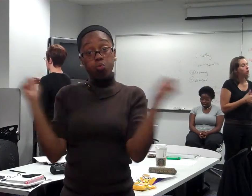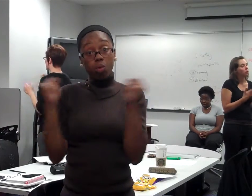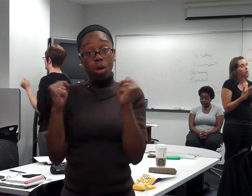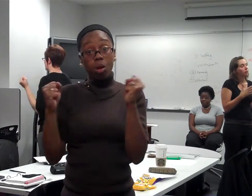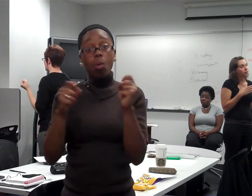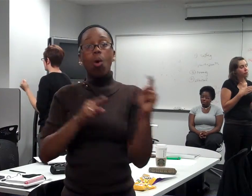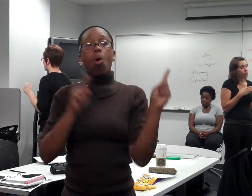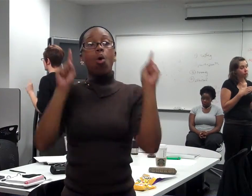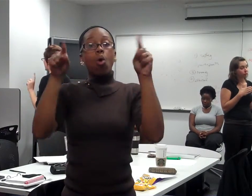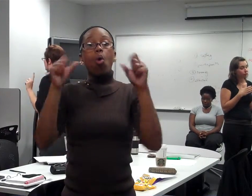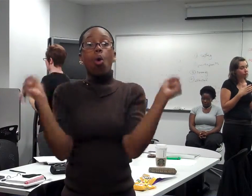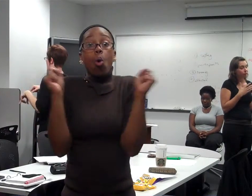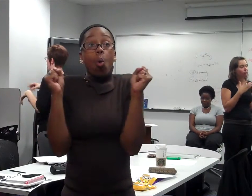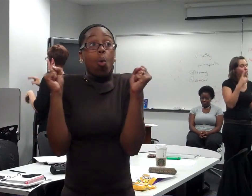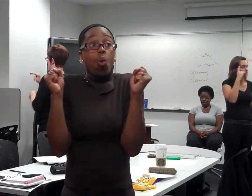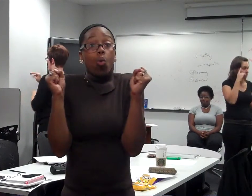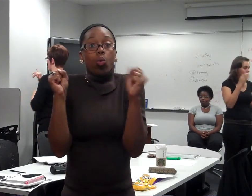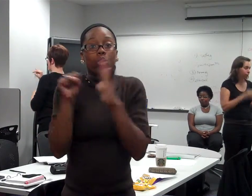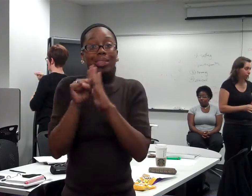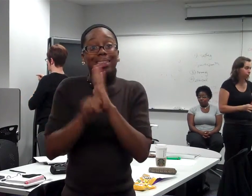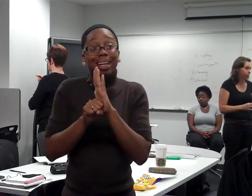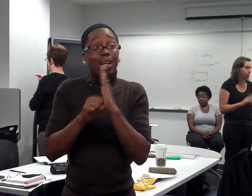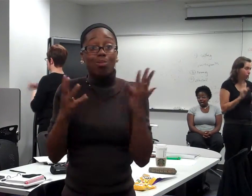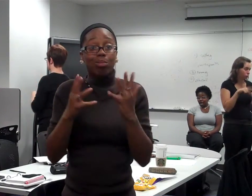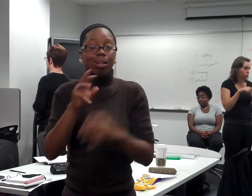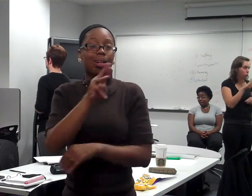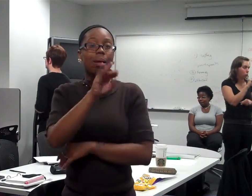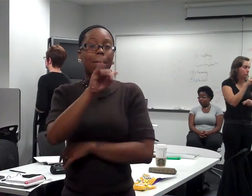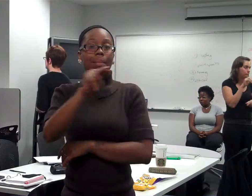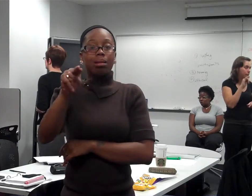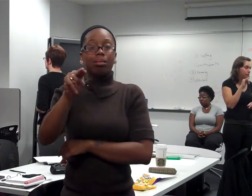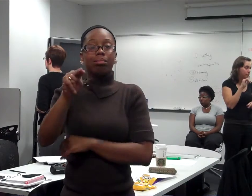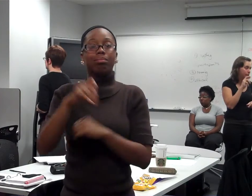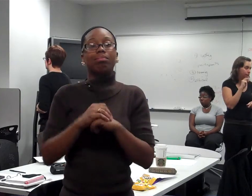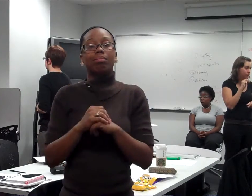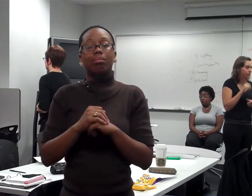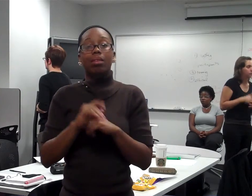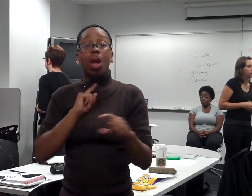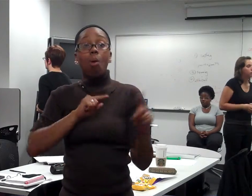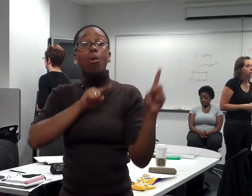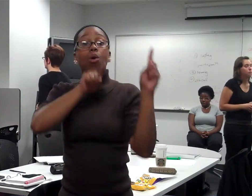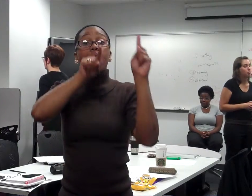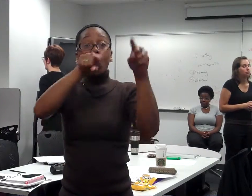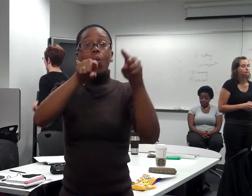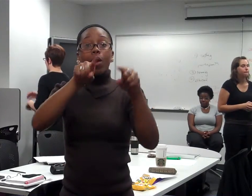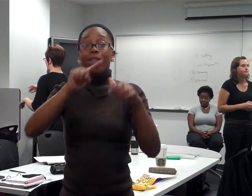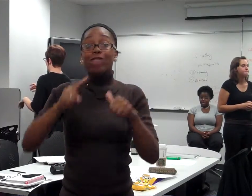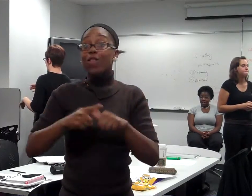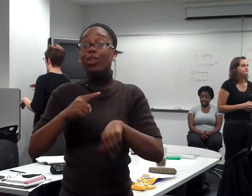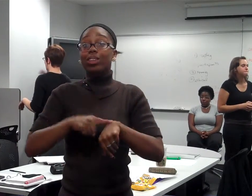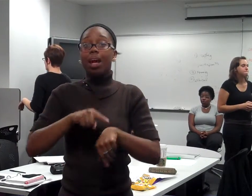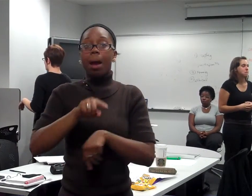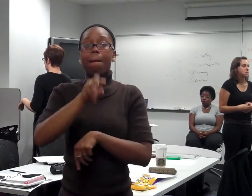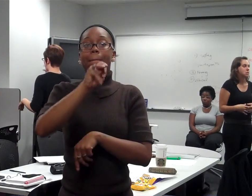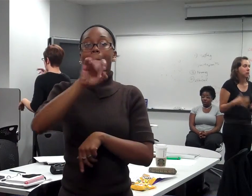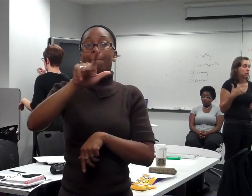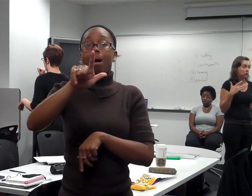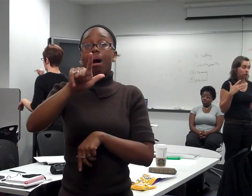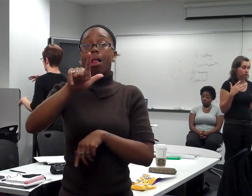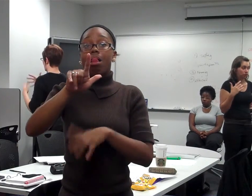state, Minnesota. For the first time, I will be going to the Mall of America. If you know me, you